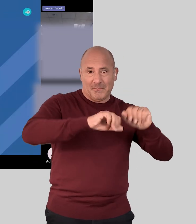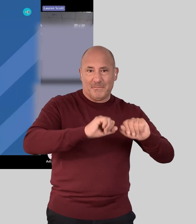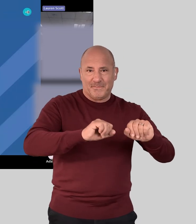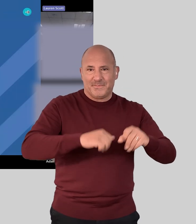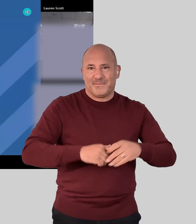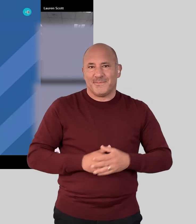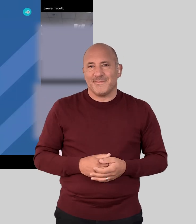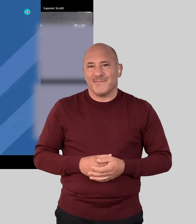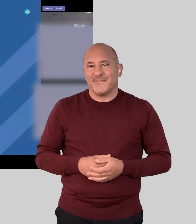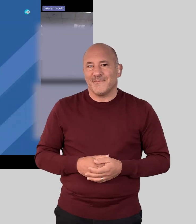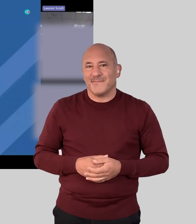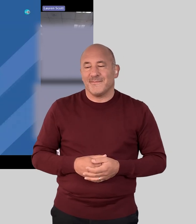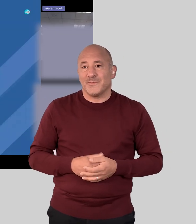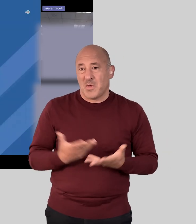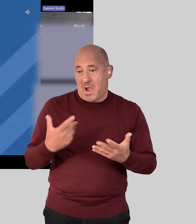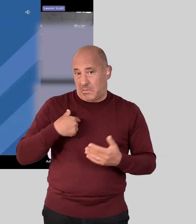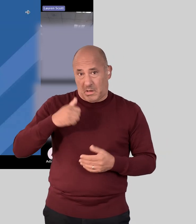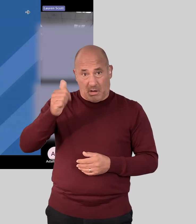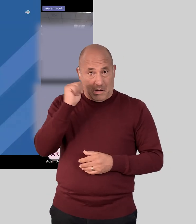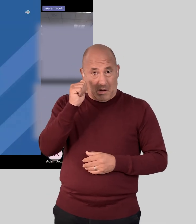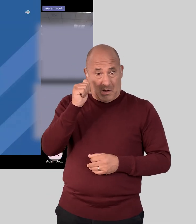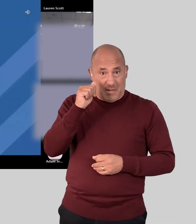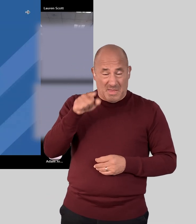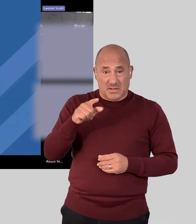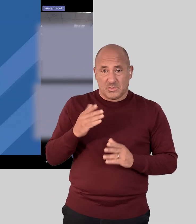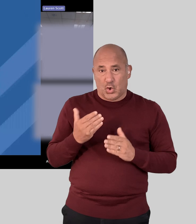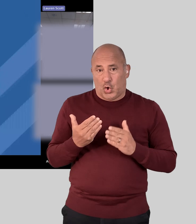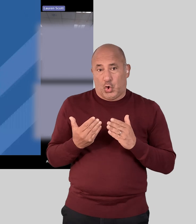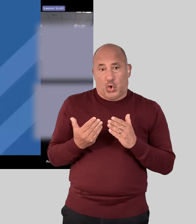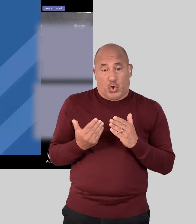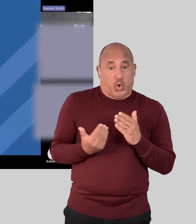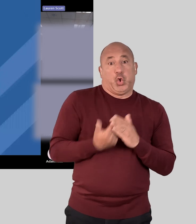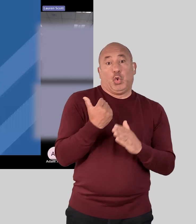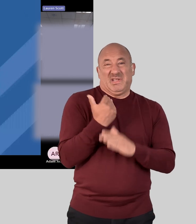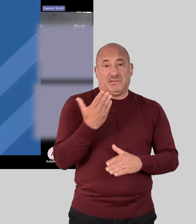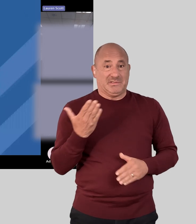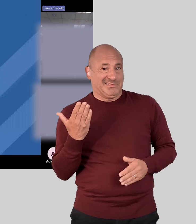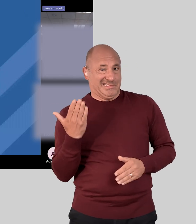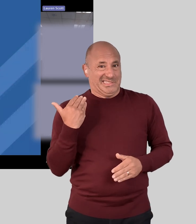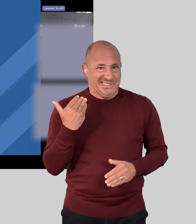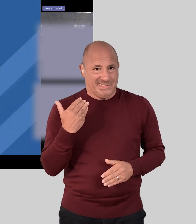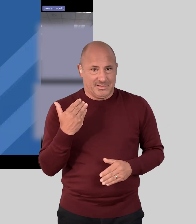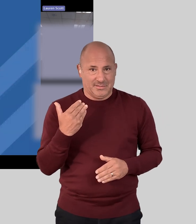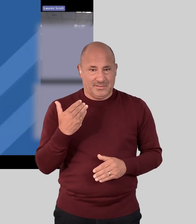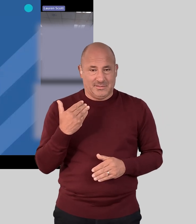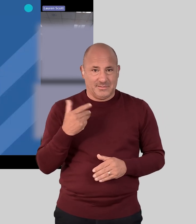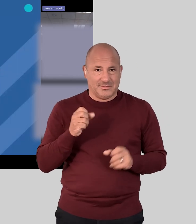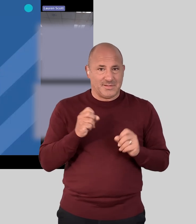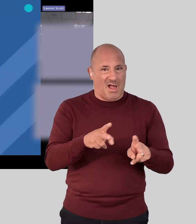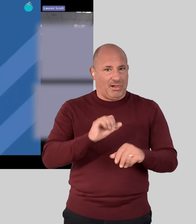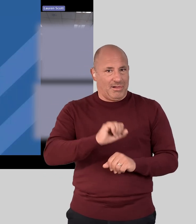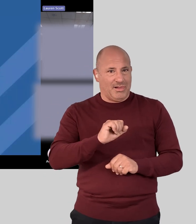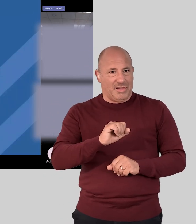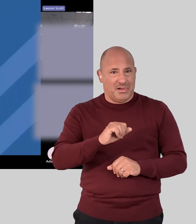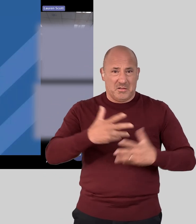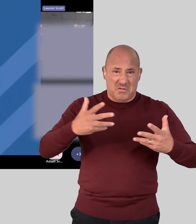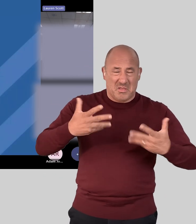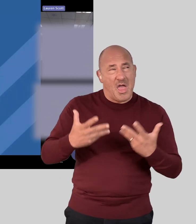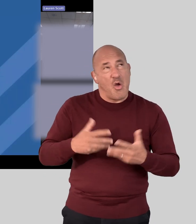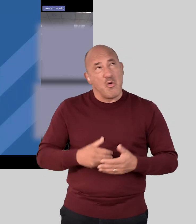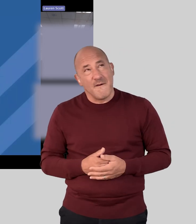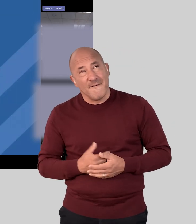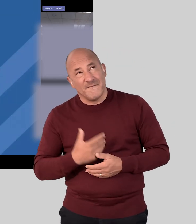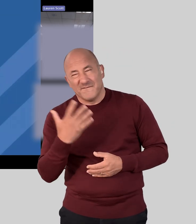Light Feet. And as far as I'm aware, that's one of the newest kind of